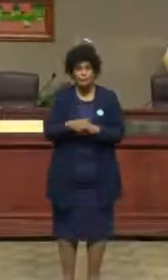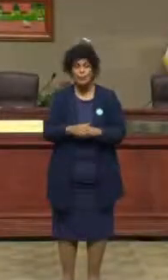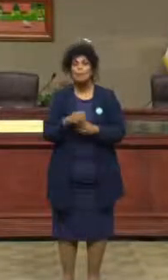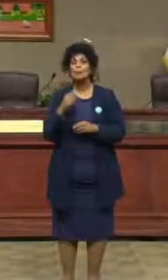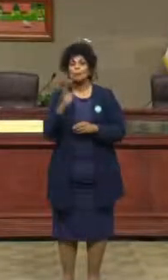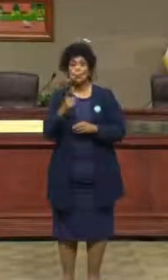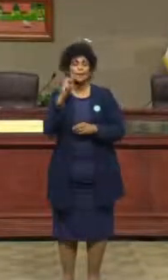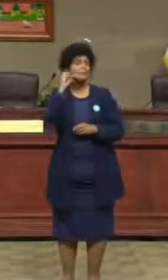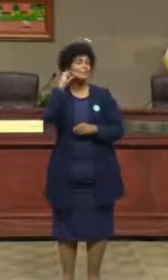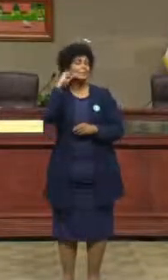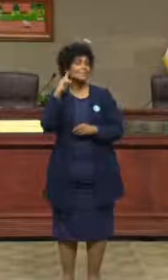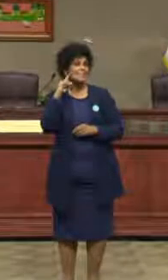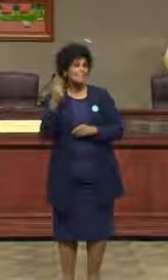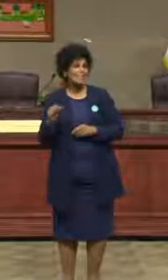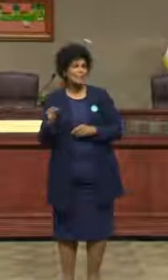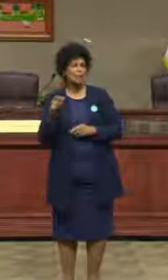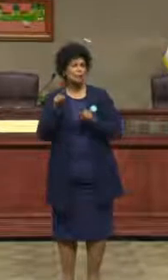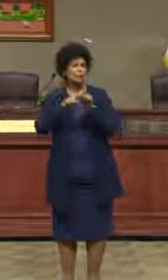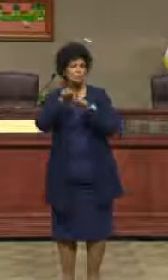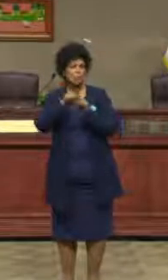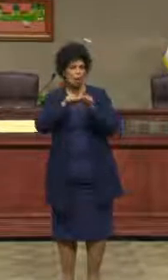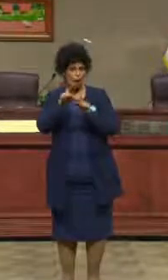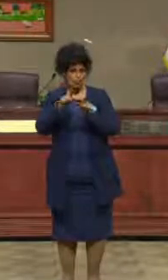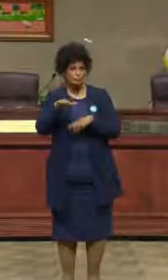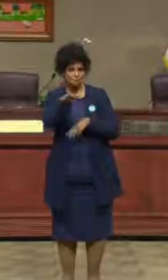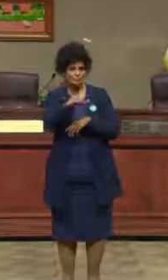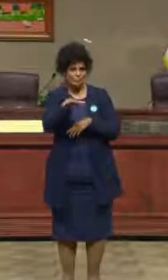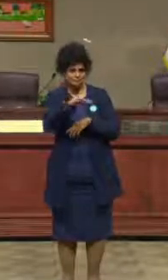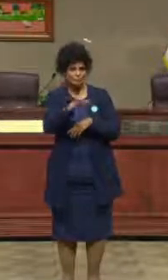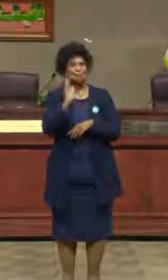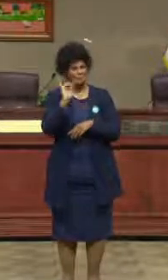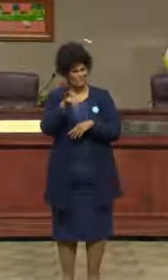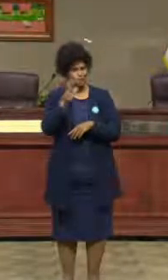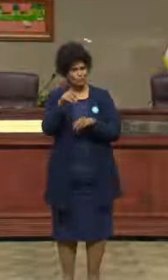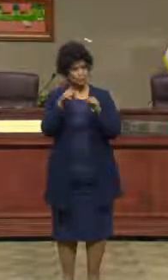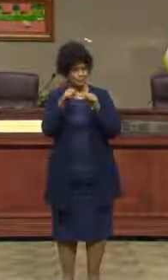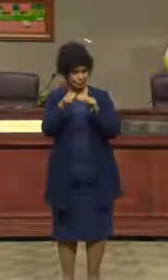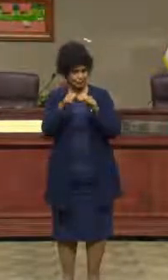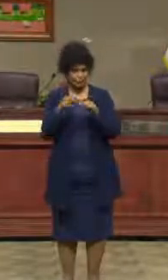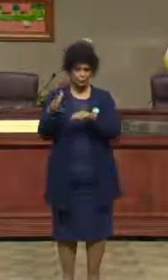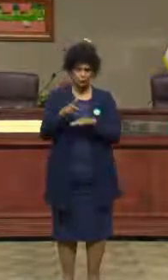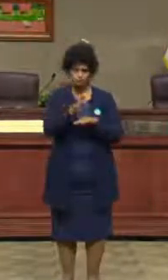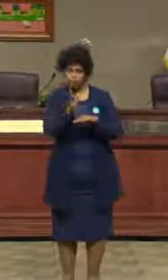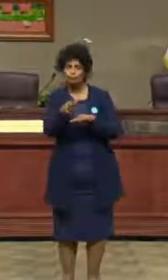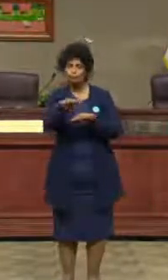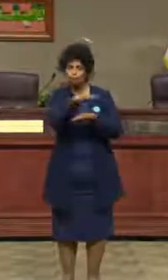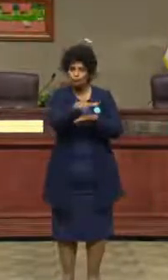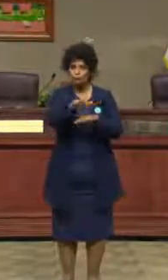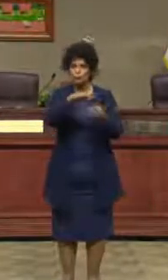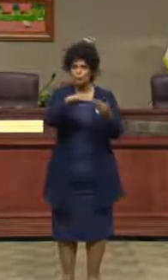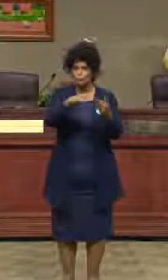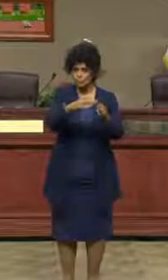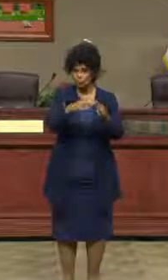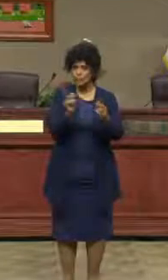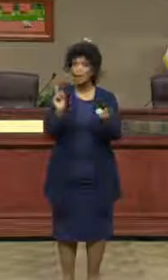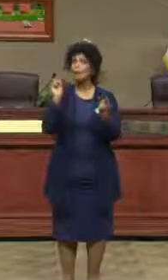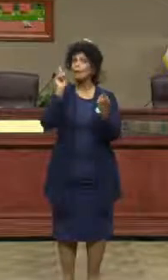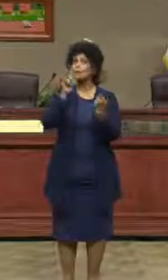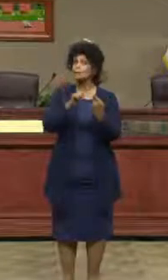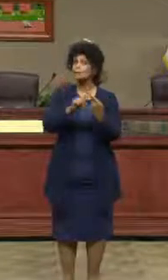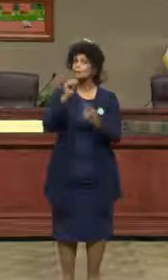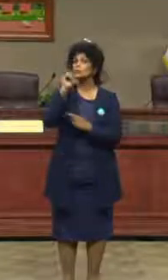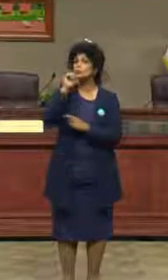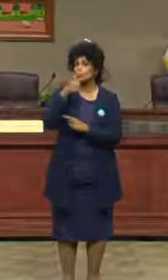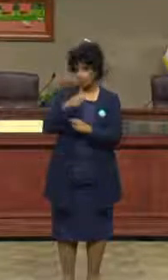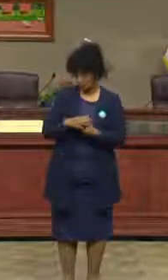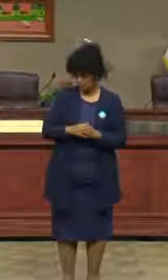Star Recreation Center, which will continue serving the surrounding community through tomorrow. As a reminder, tomorrow's